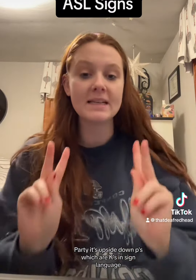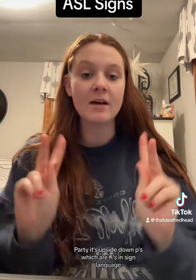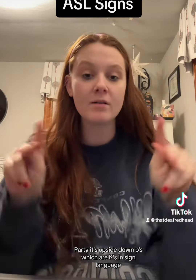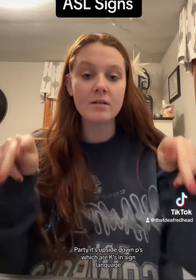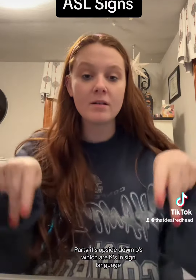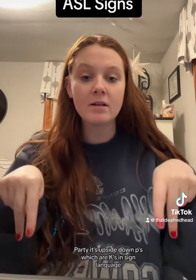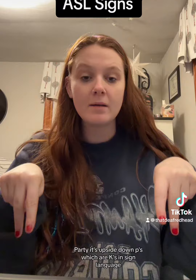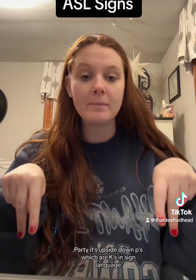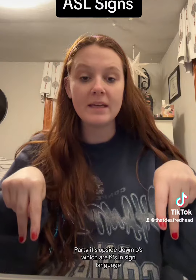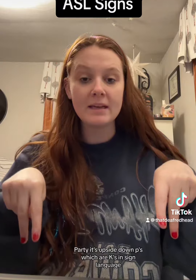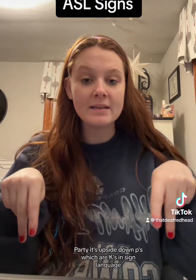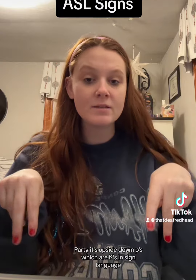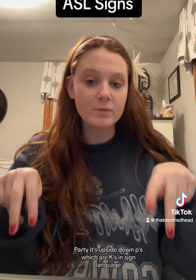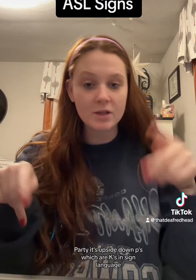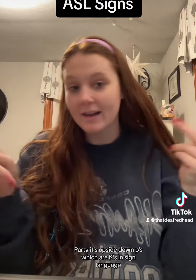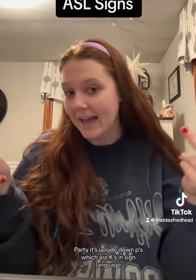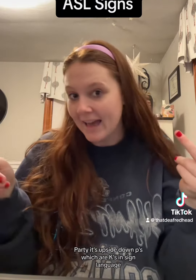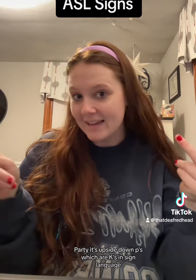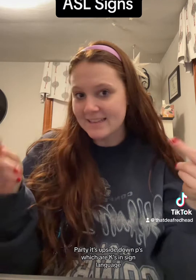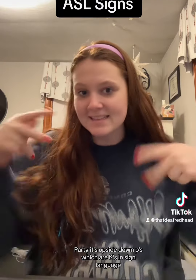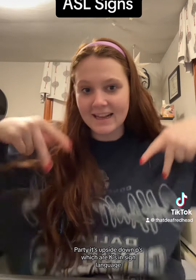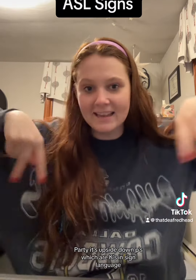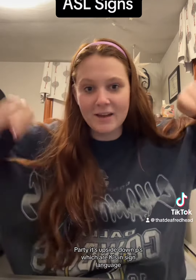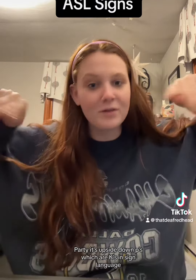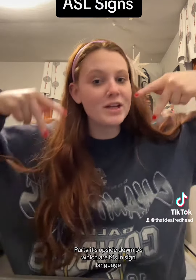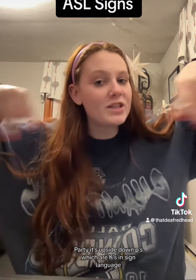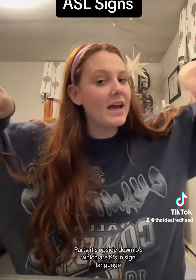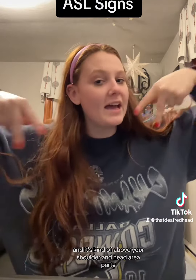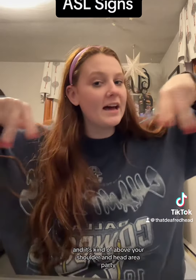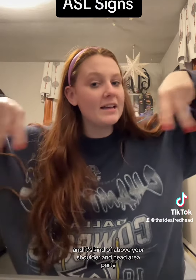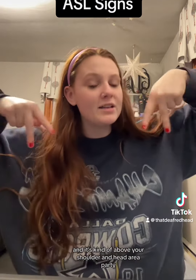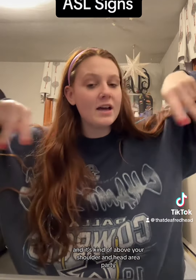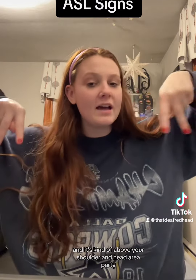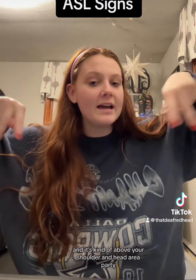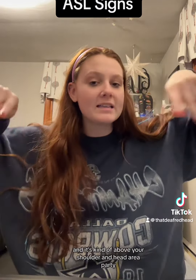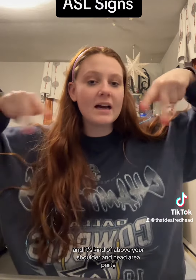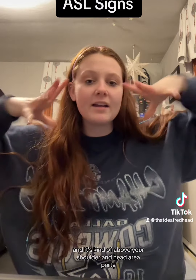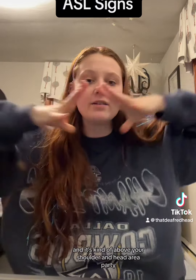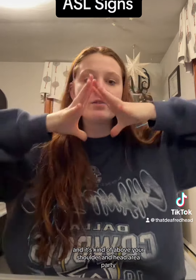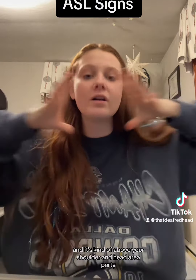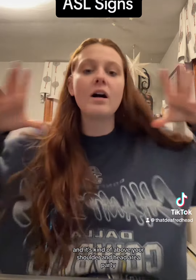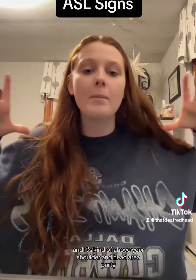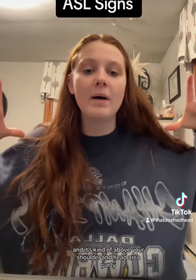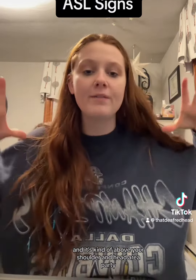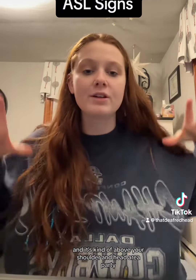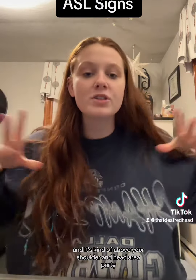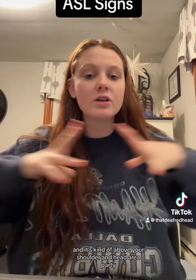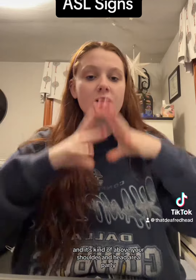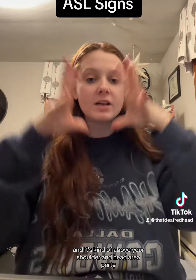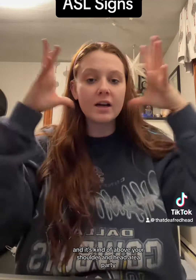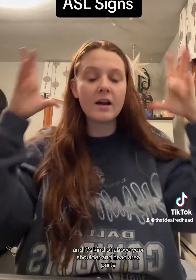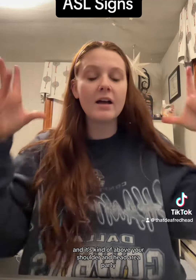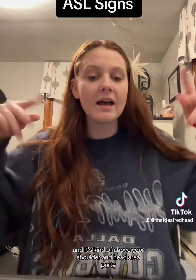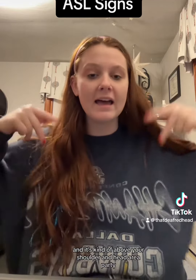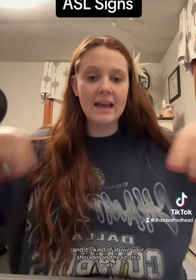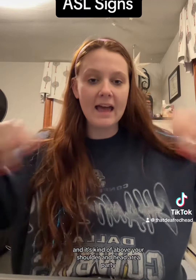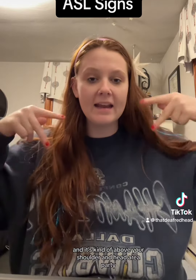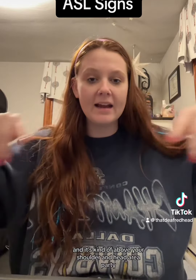down P's, which are K's in sign language, and it's kind of above your shoulder and head